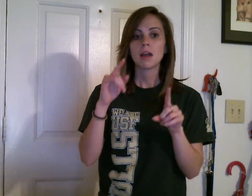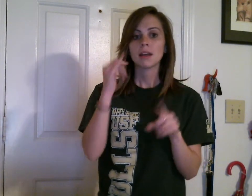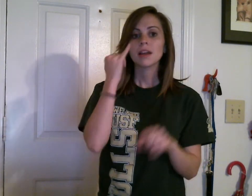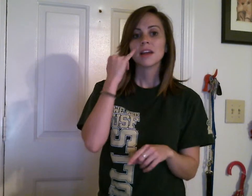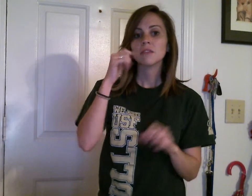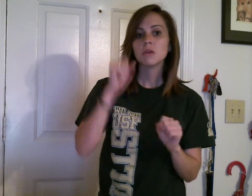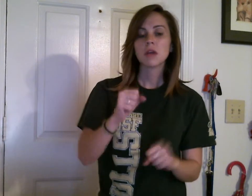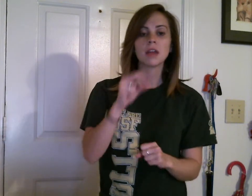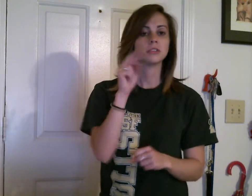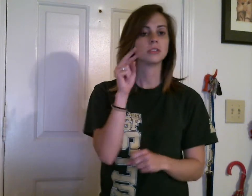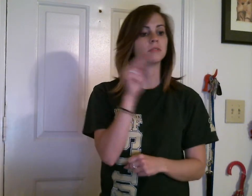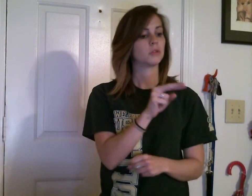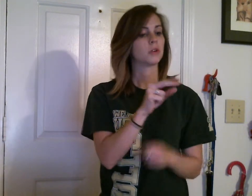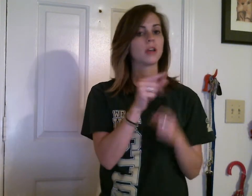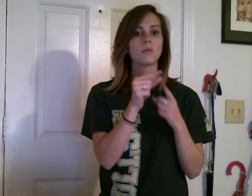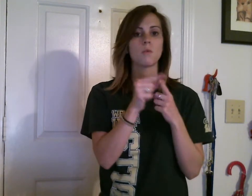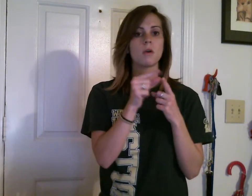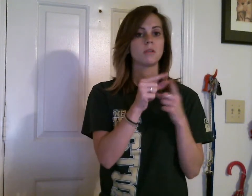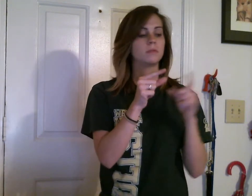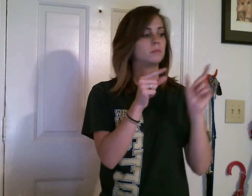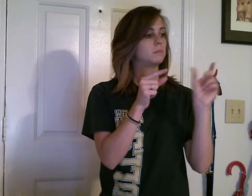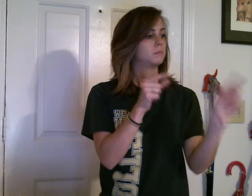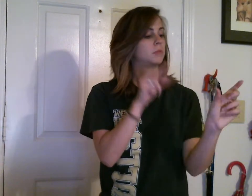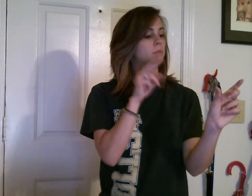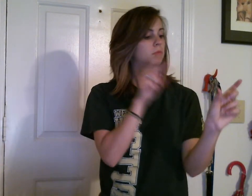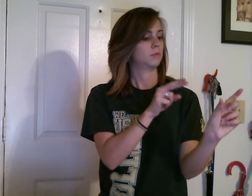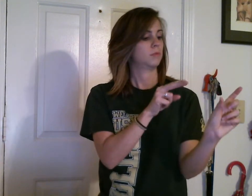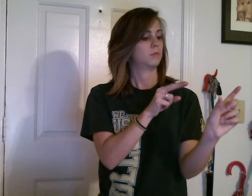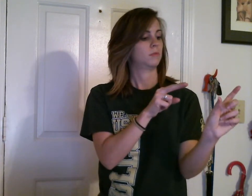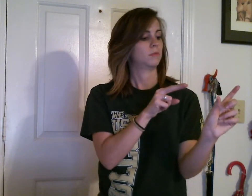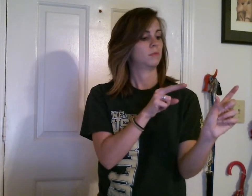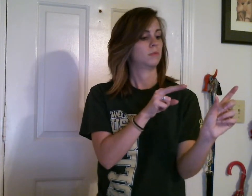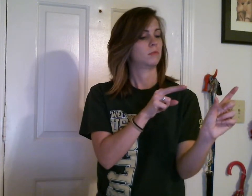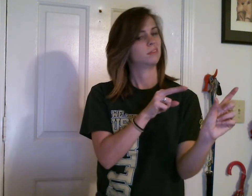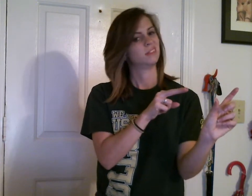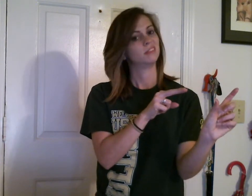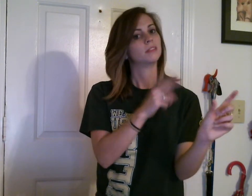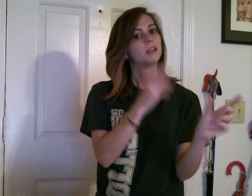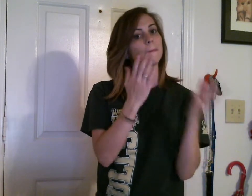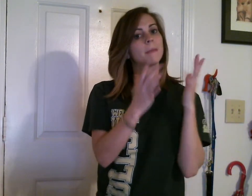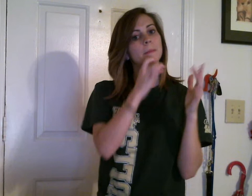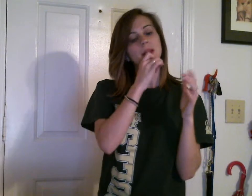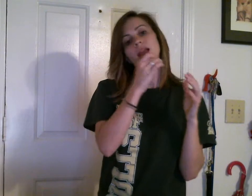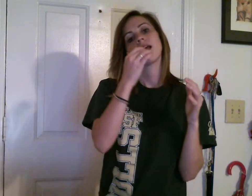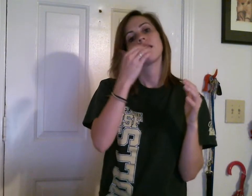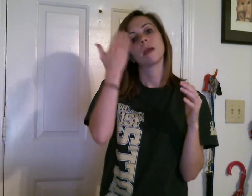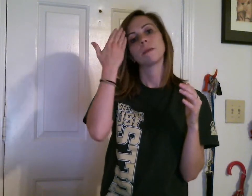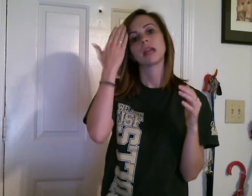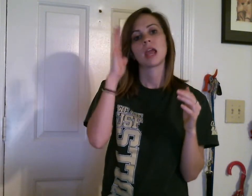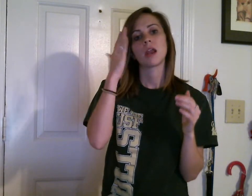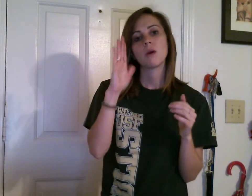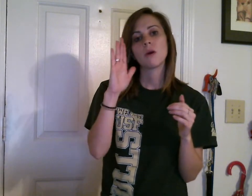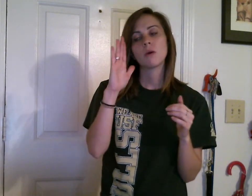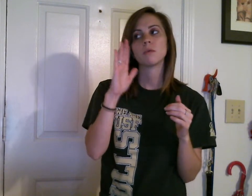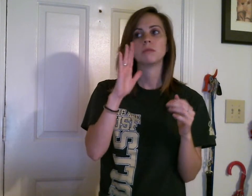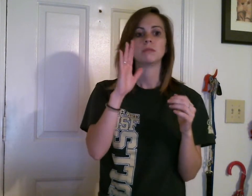idea of what they're talking about. You may not know exactly what it is, but at least you know you're talking about the stomach versus the big toe,